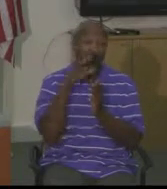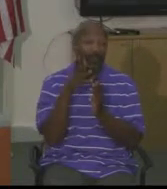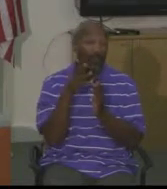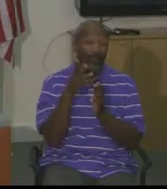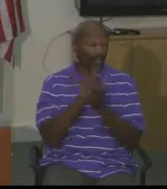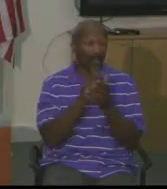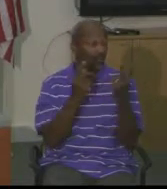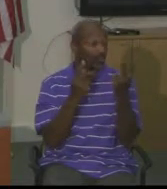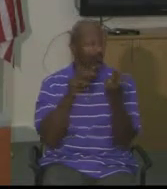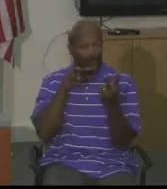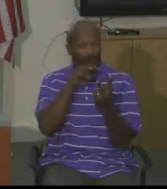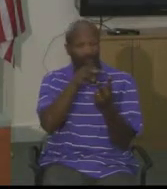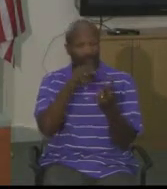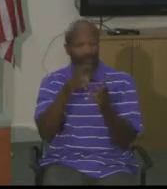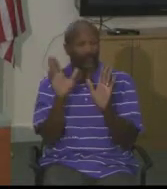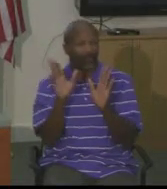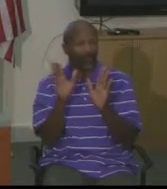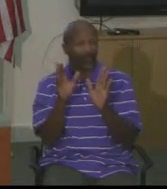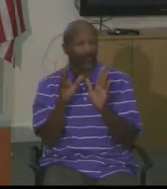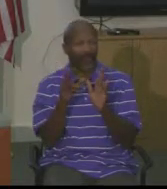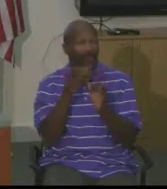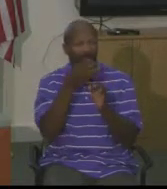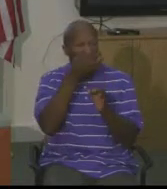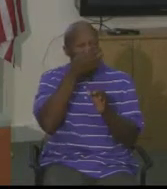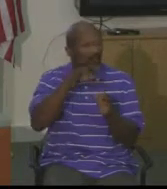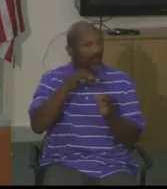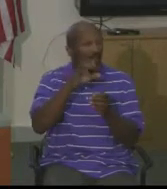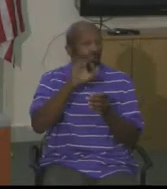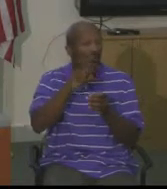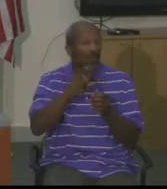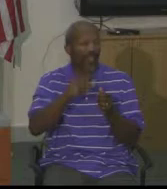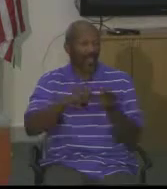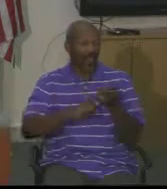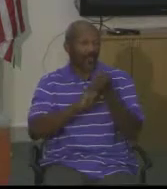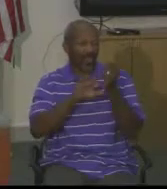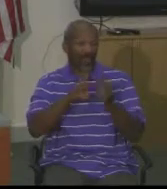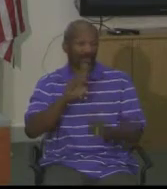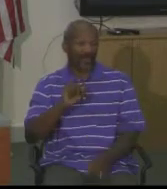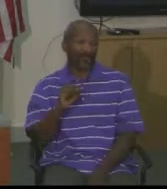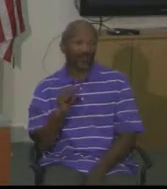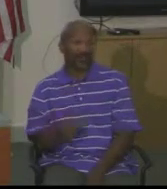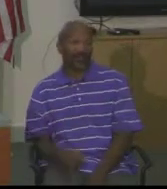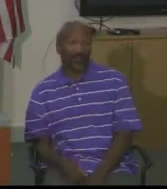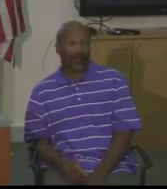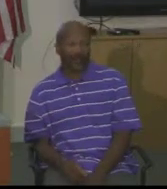And that was it. There were very few cards that supported this bus.